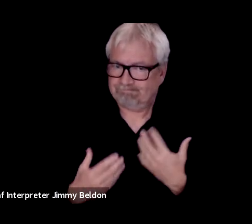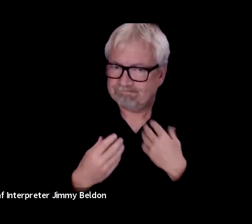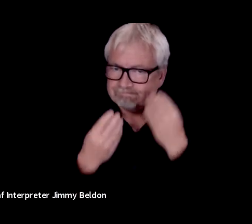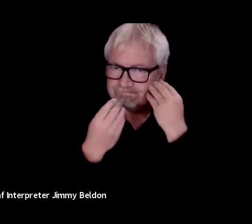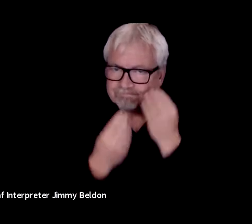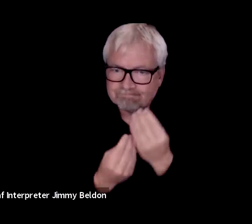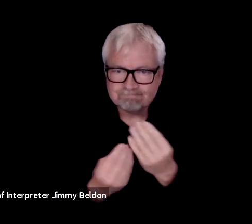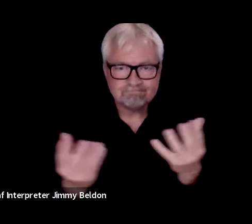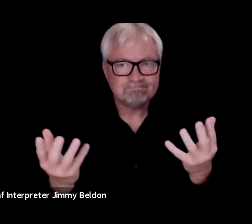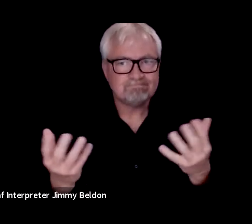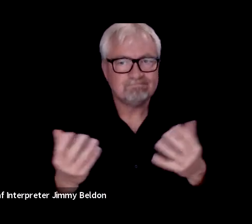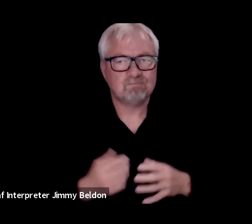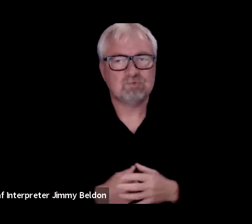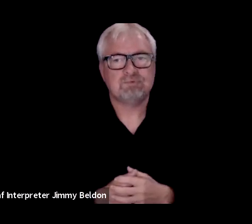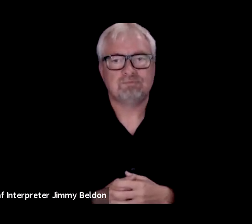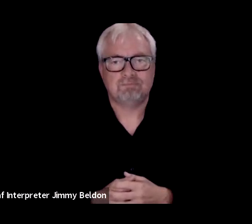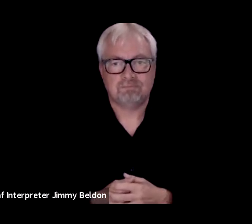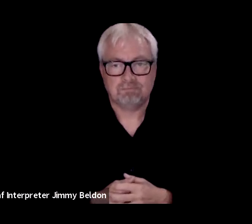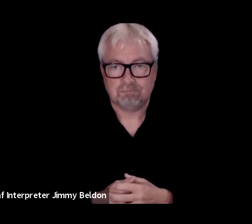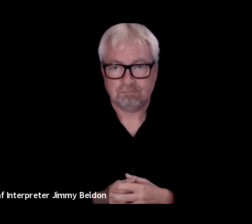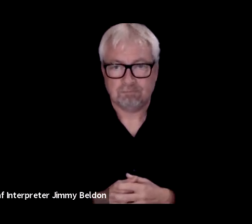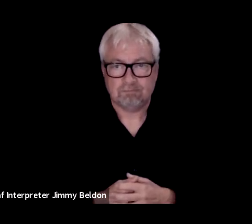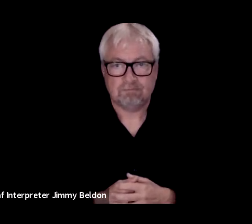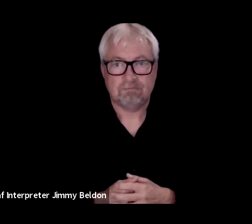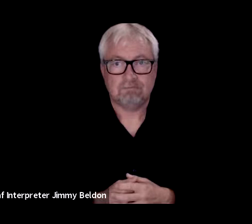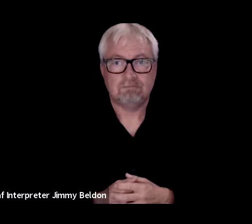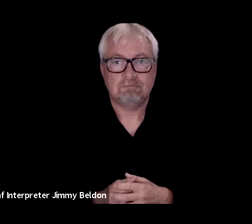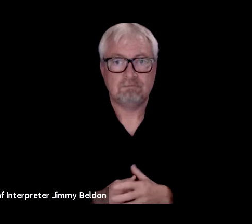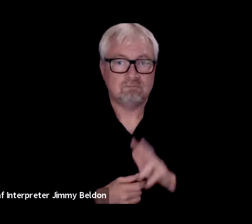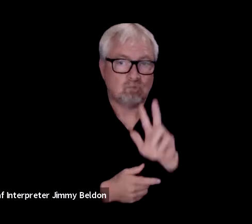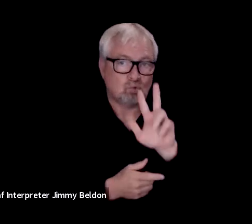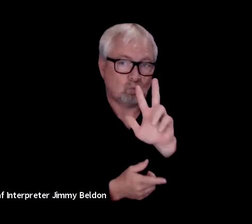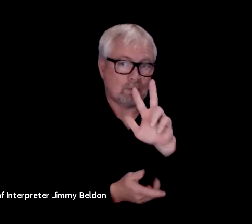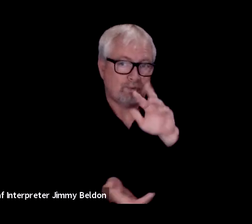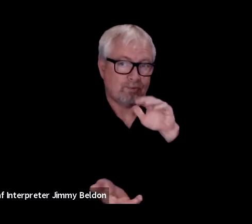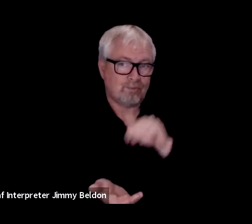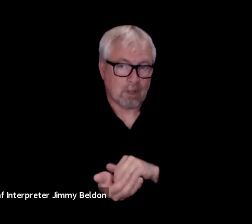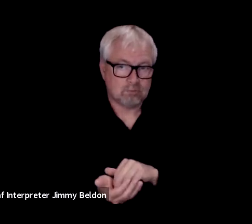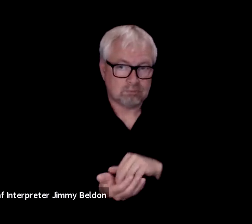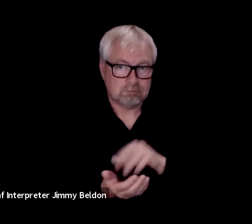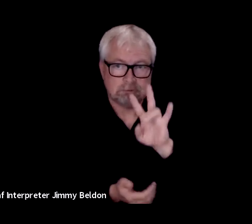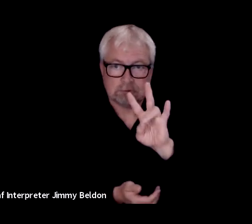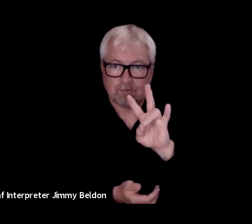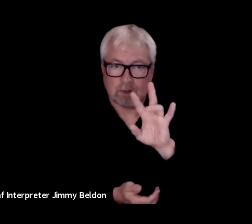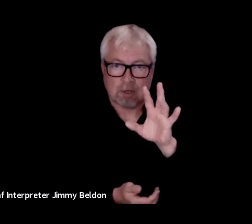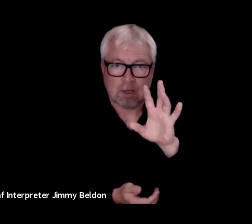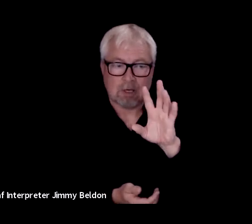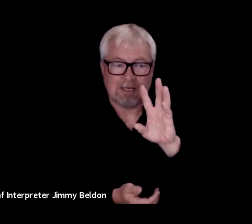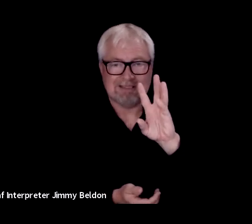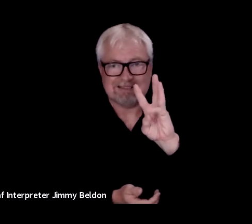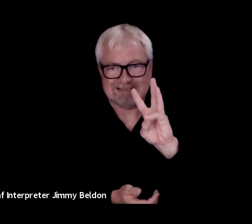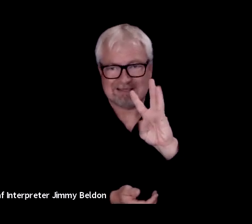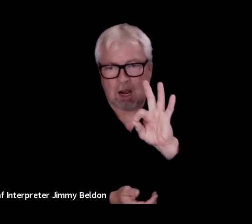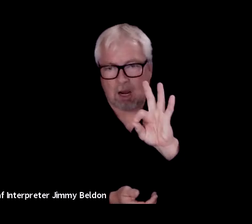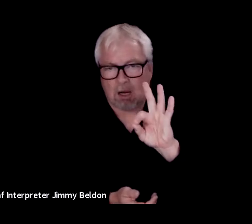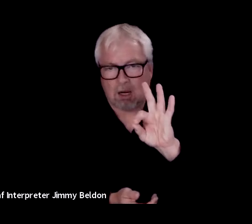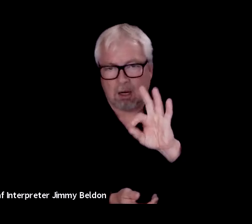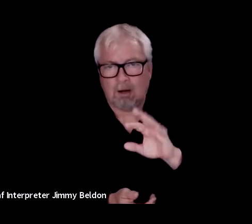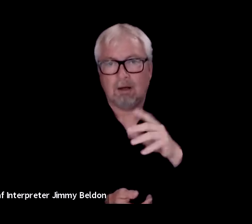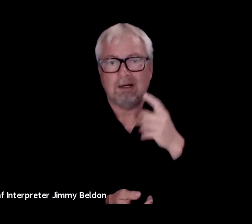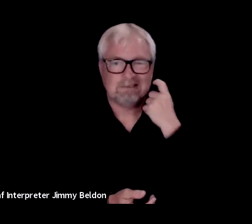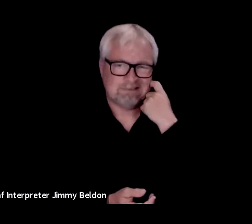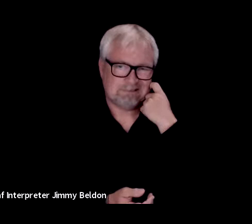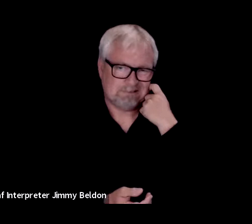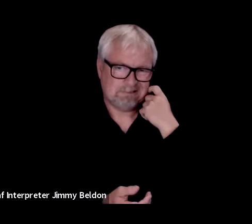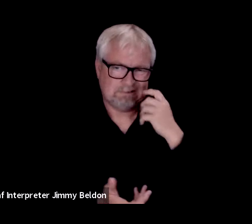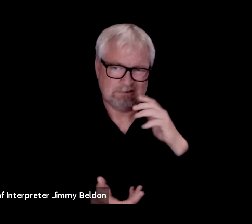and even equally importantly, 3,796 completed their vaccination series. Every vaccination makes